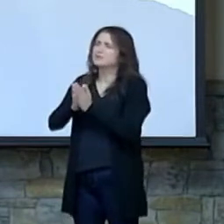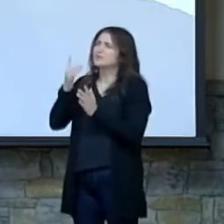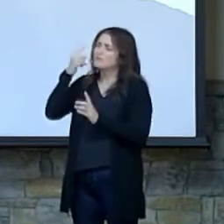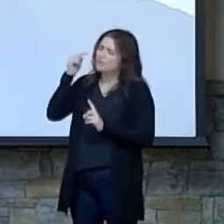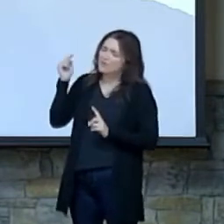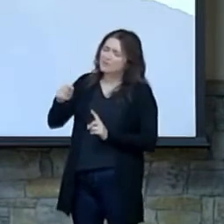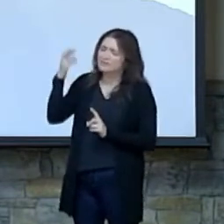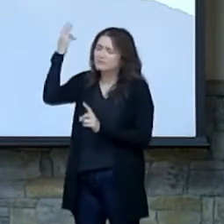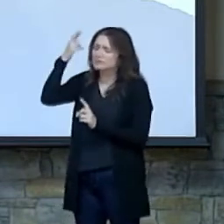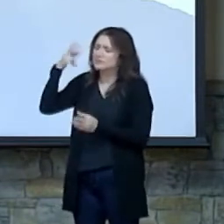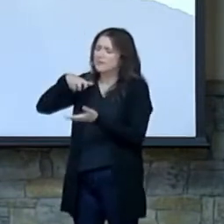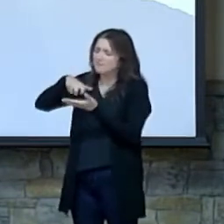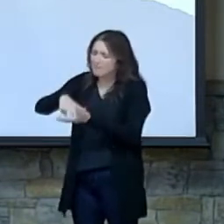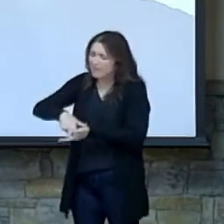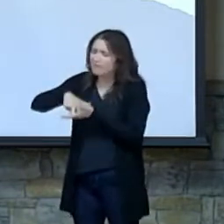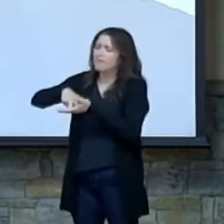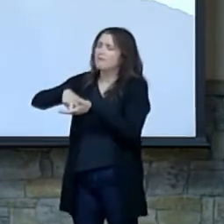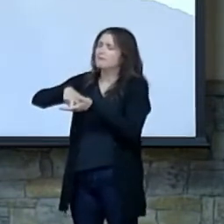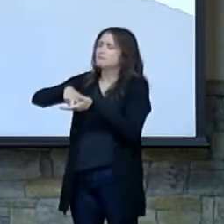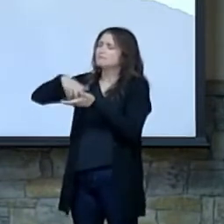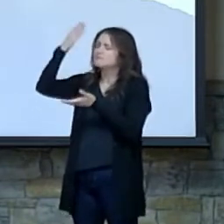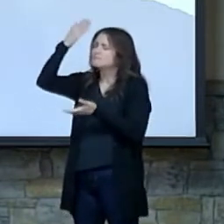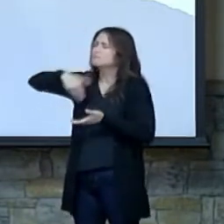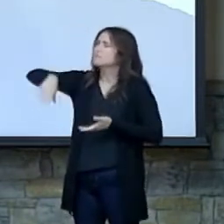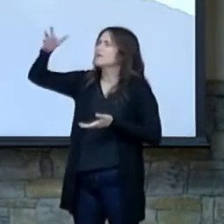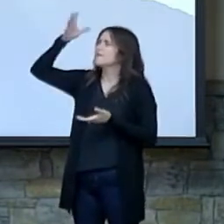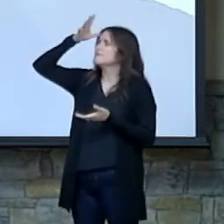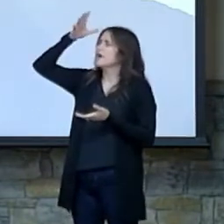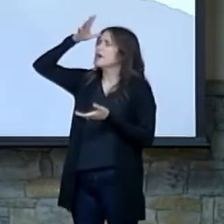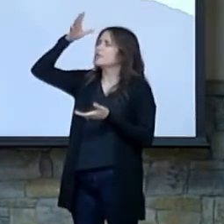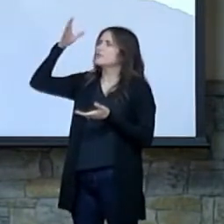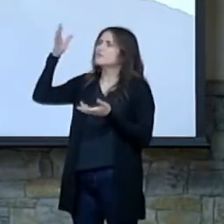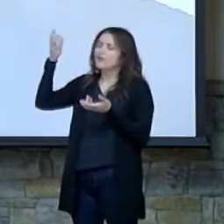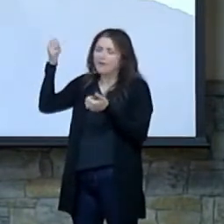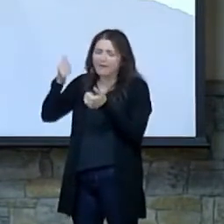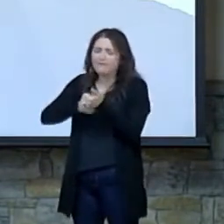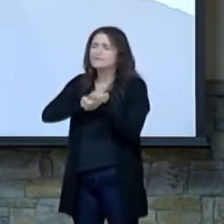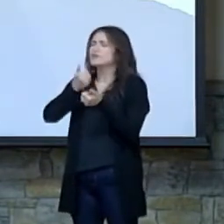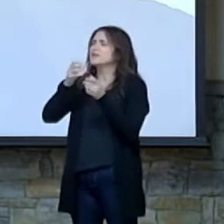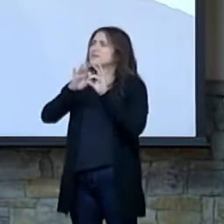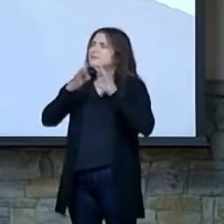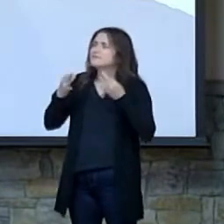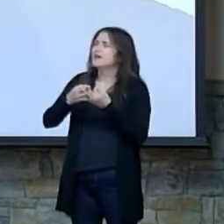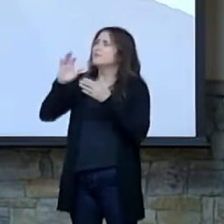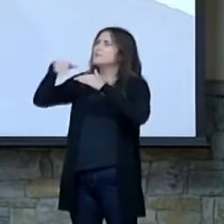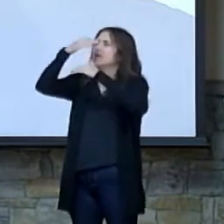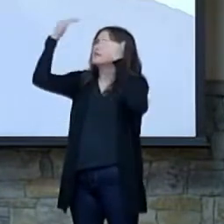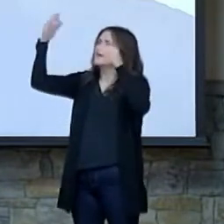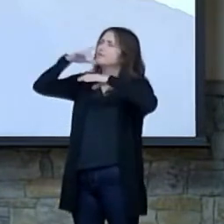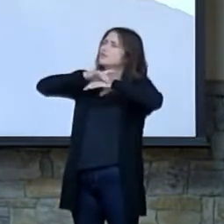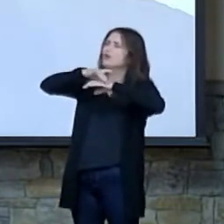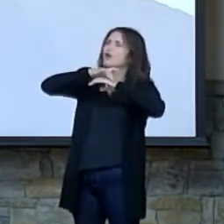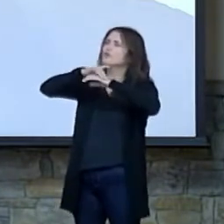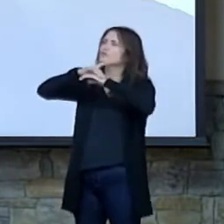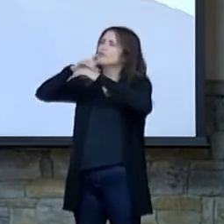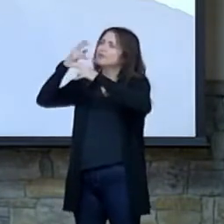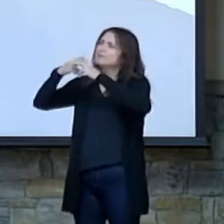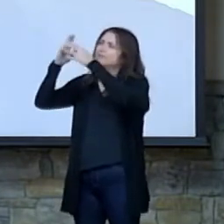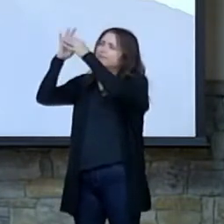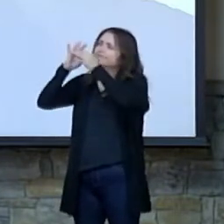before the Father, from whom every family in heaven and on earth is named, that according to the riches of His glory,